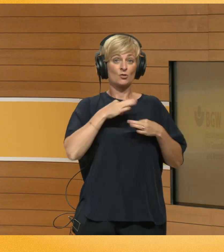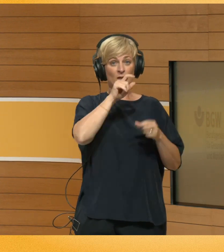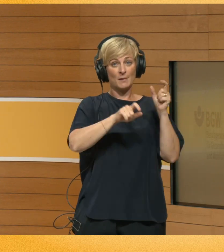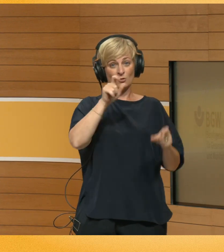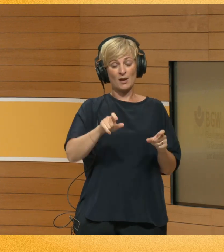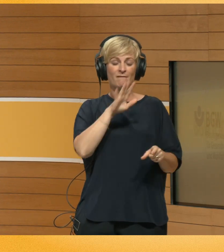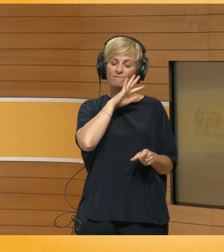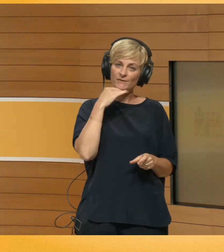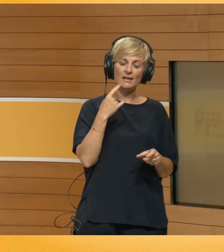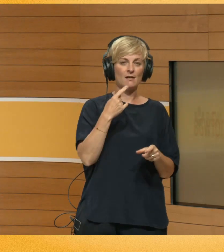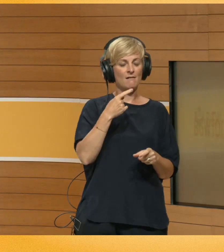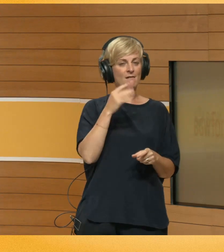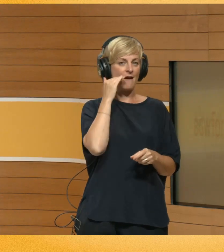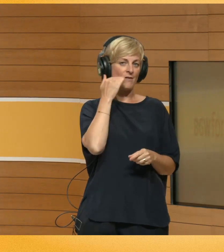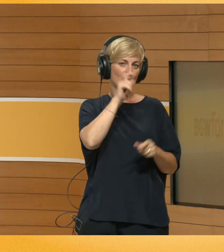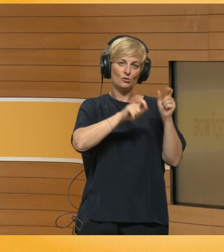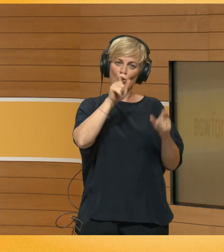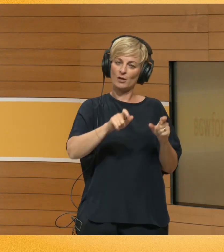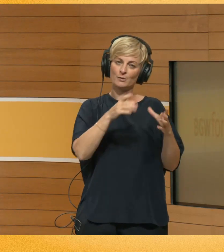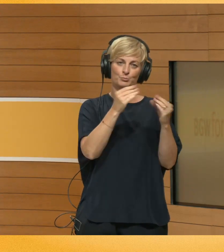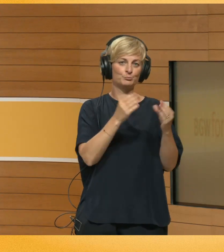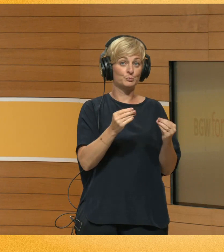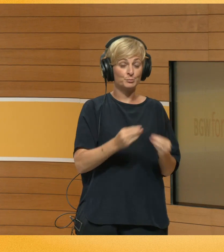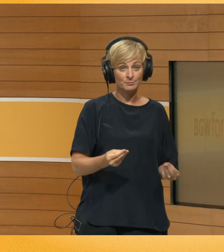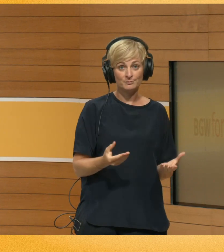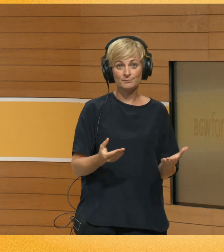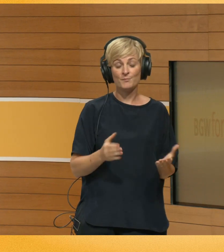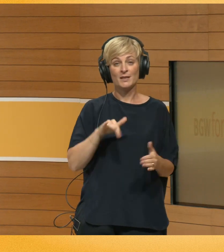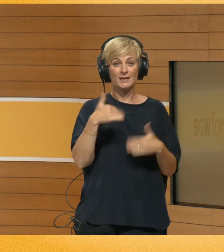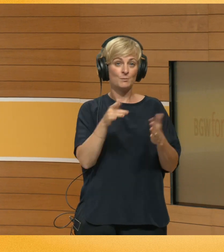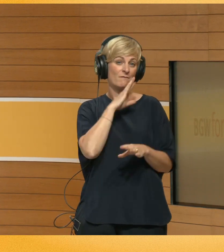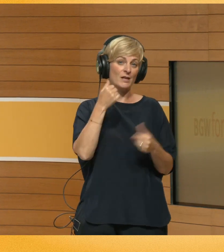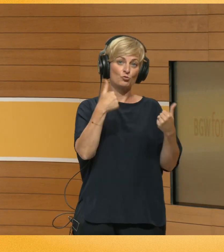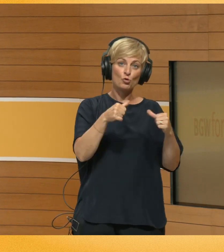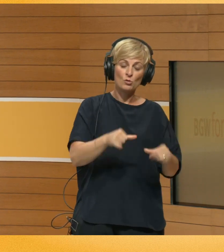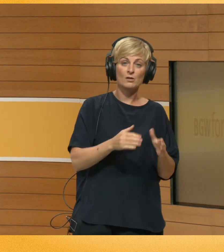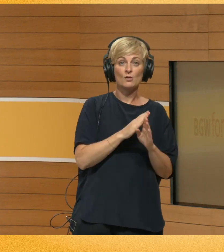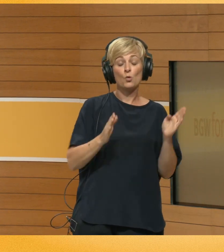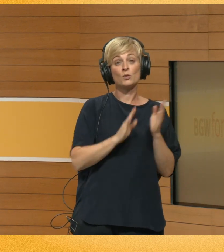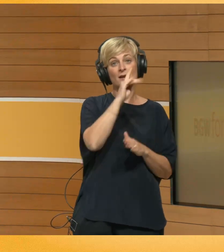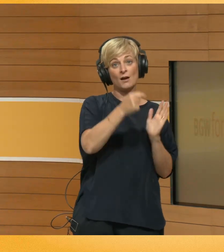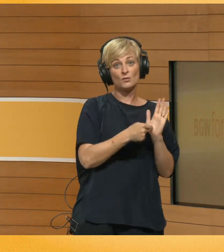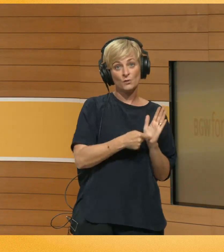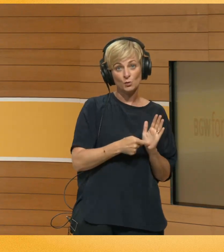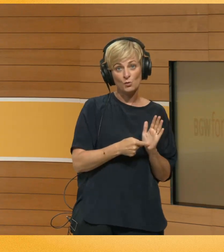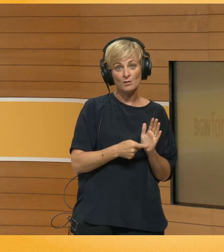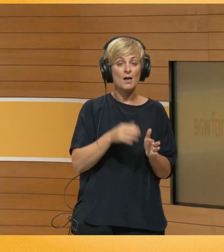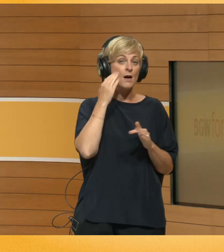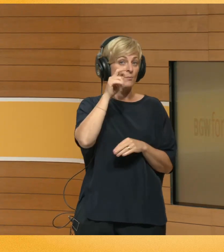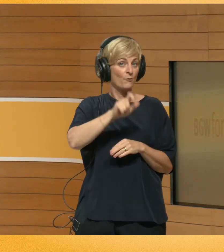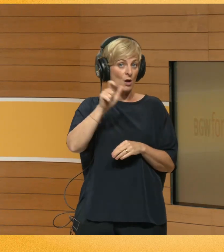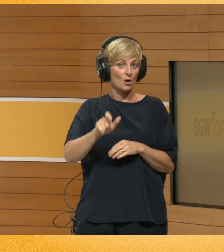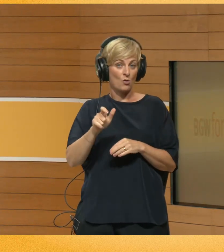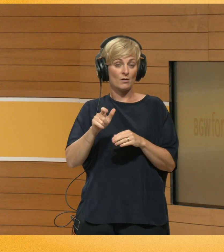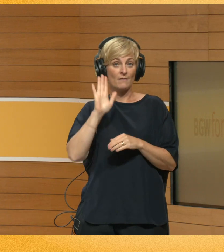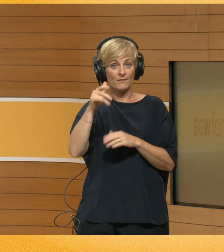system. Enormous challenges, rising population, ageing population. These are all putting enormous pressure on the